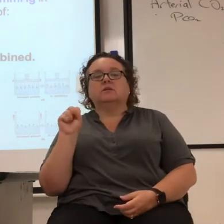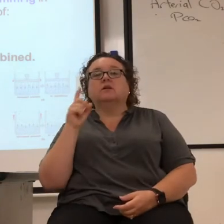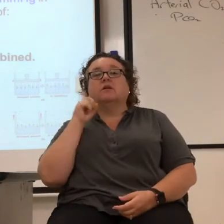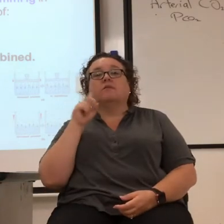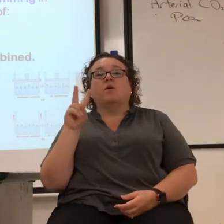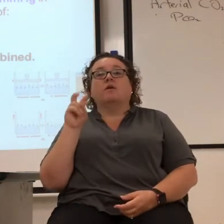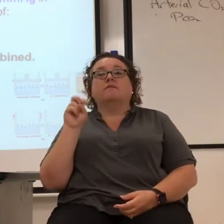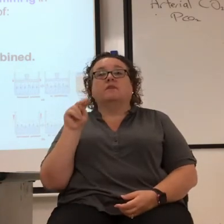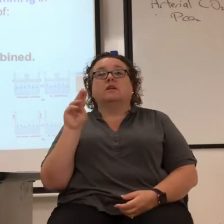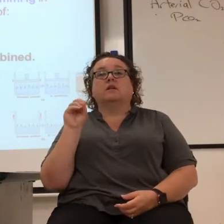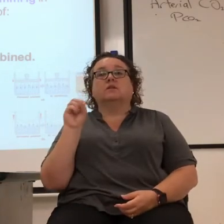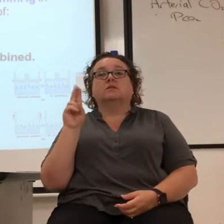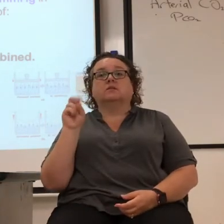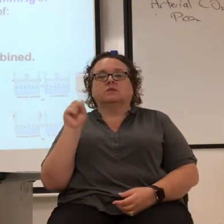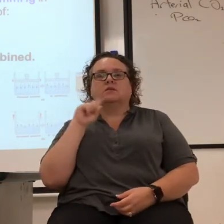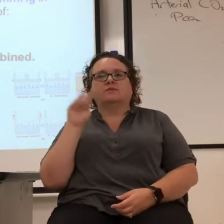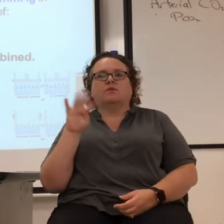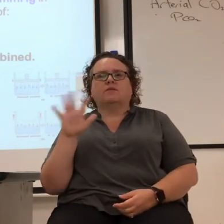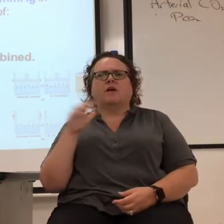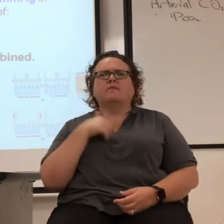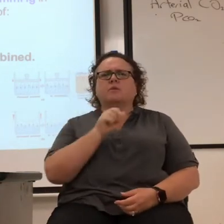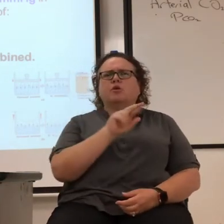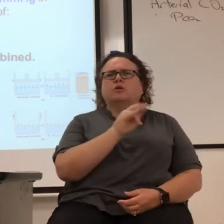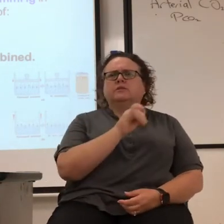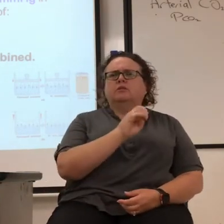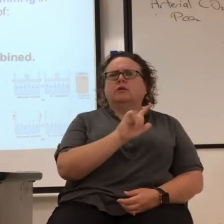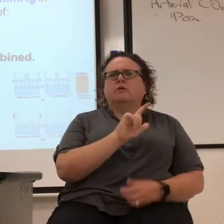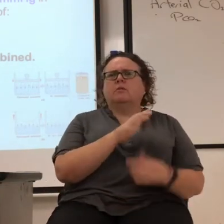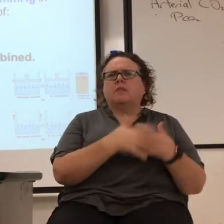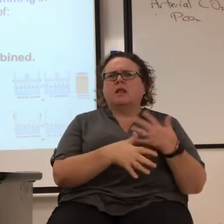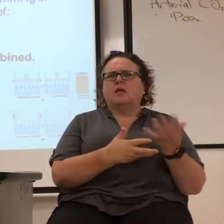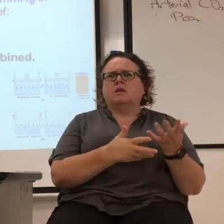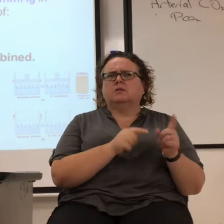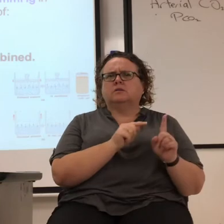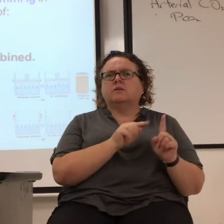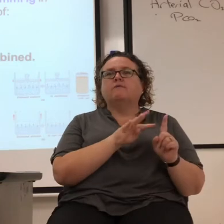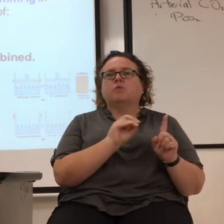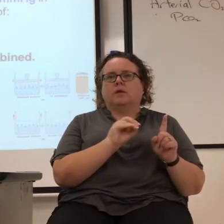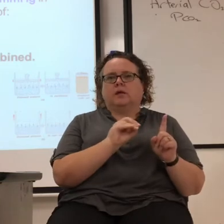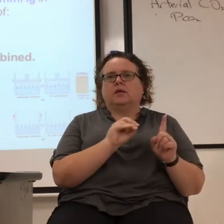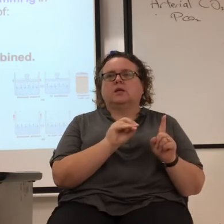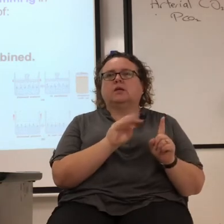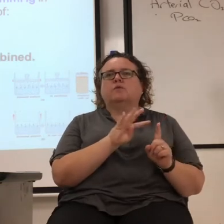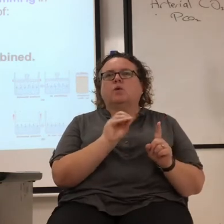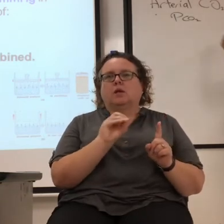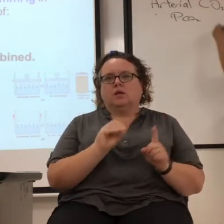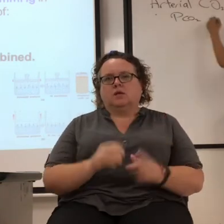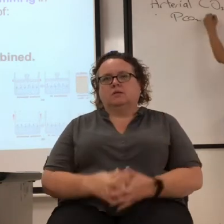it was 45. What was it for arterial blood? 40.